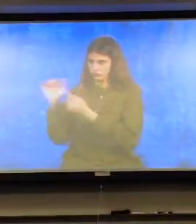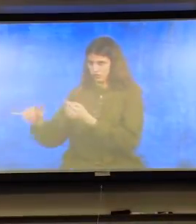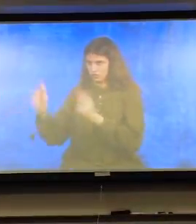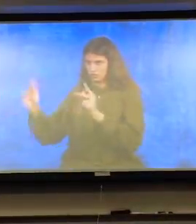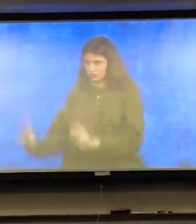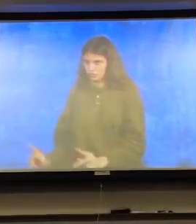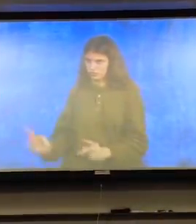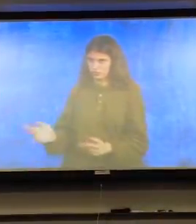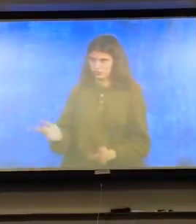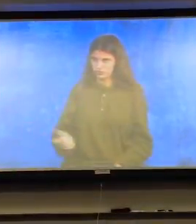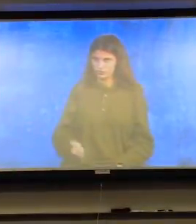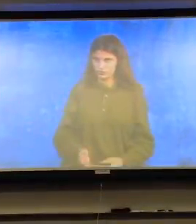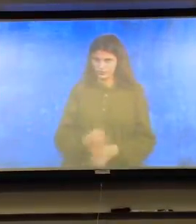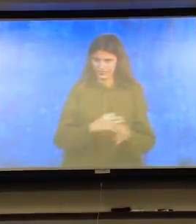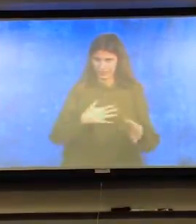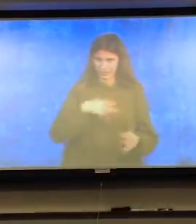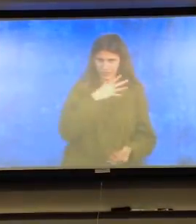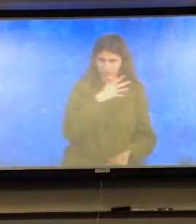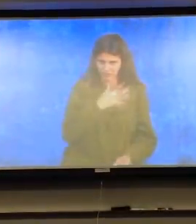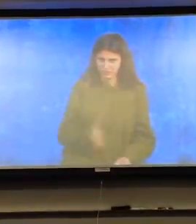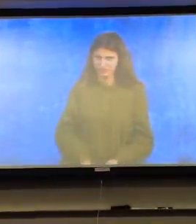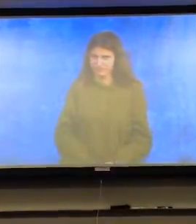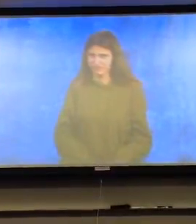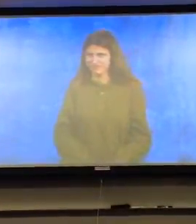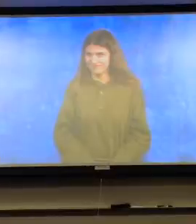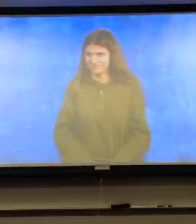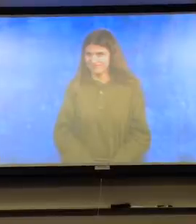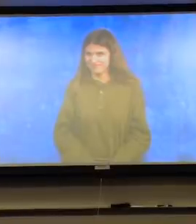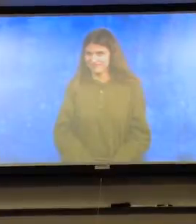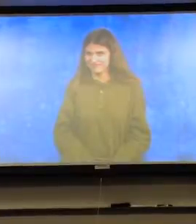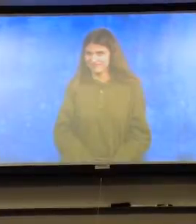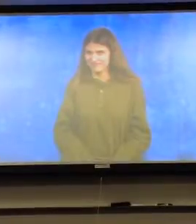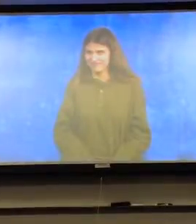I need to talk with them, they are that person for me. Kind of like my mom.